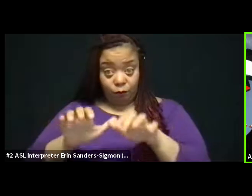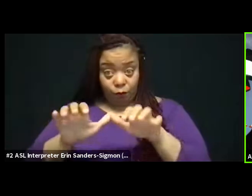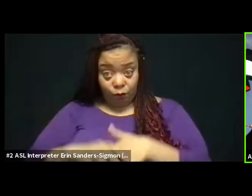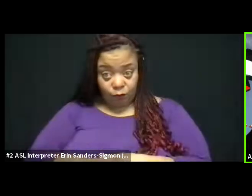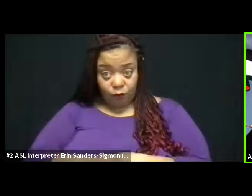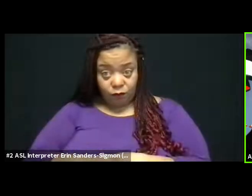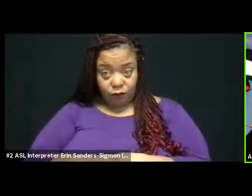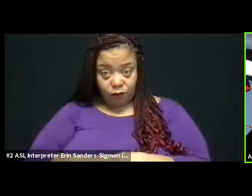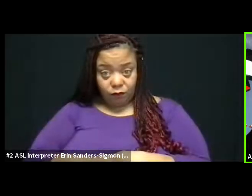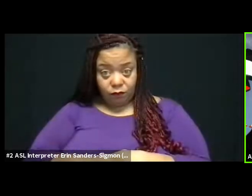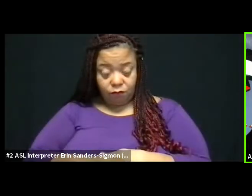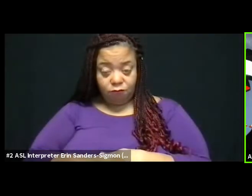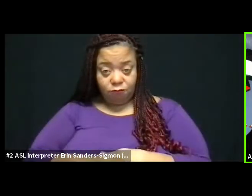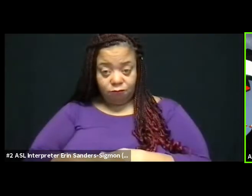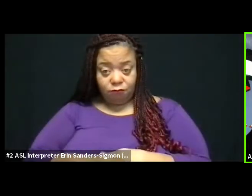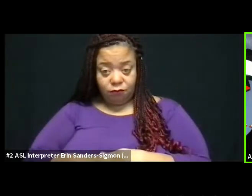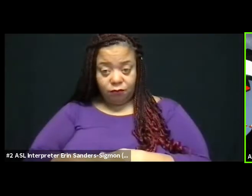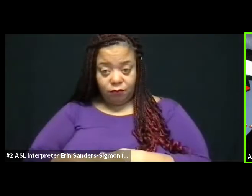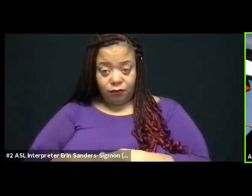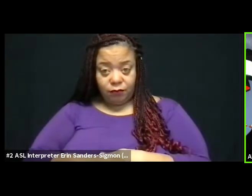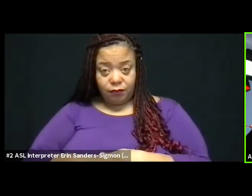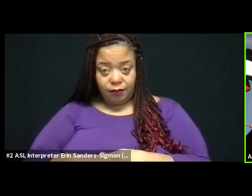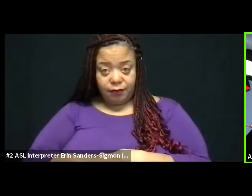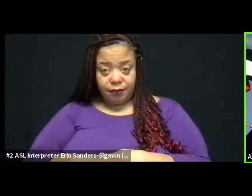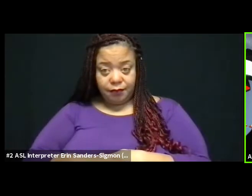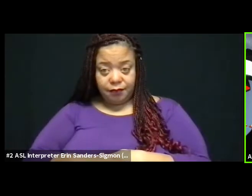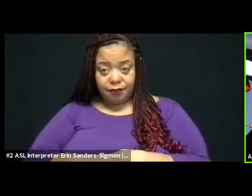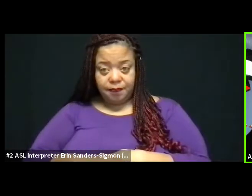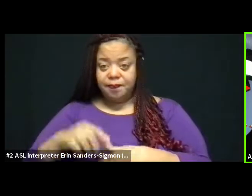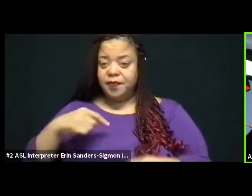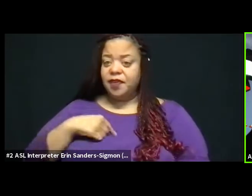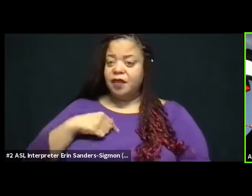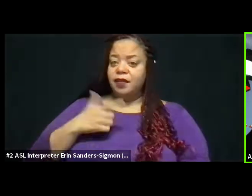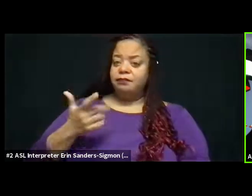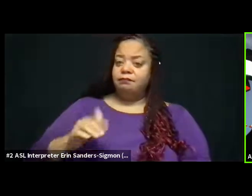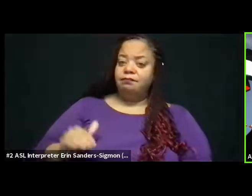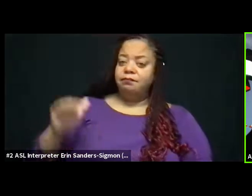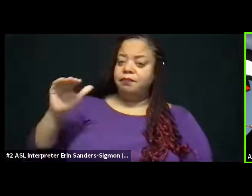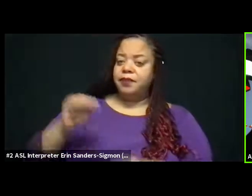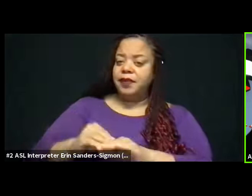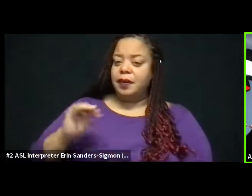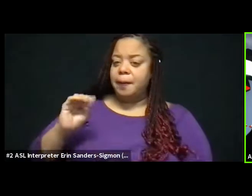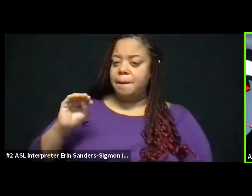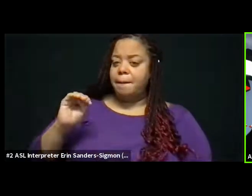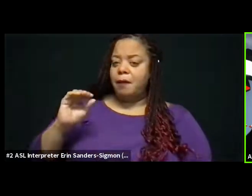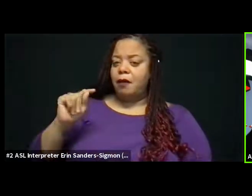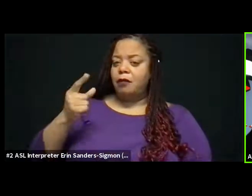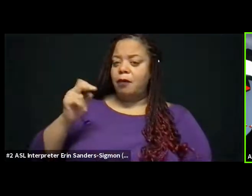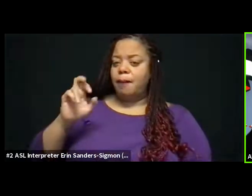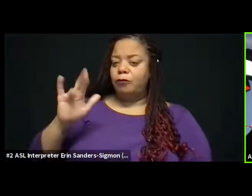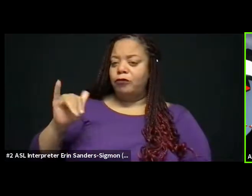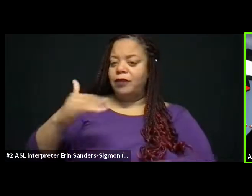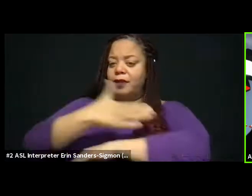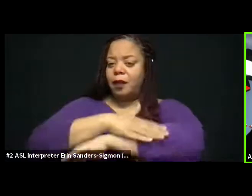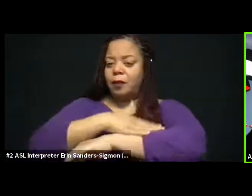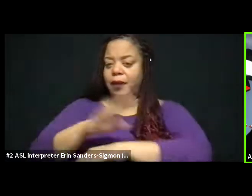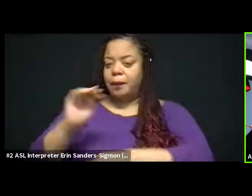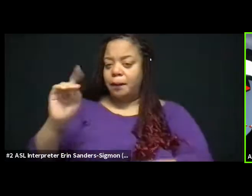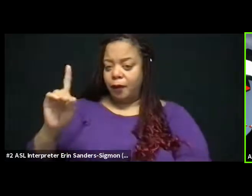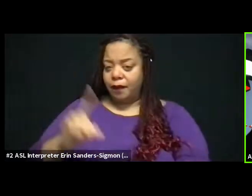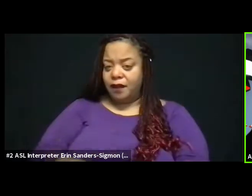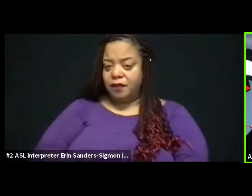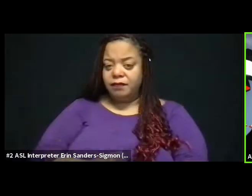a political education. I grew up in Montgomery County, Maryland, which is a very classist